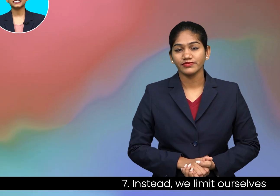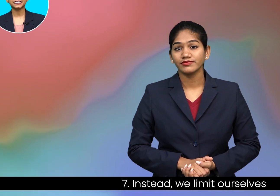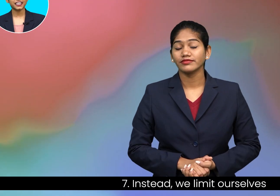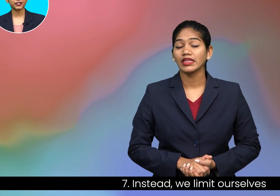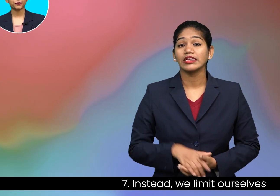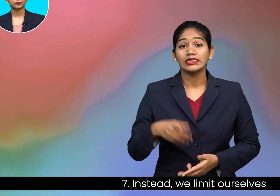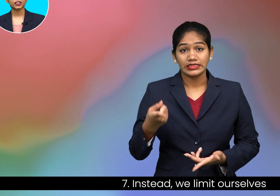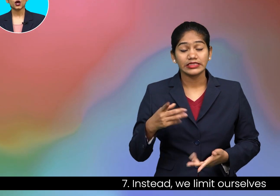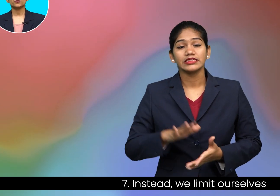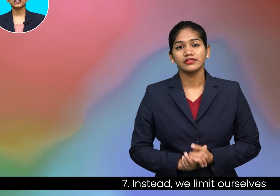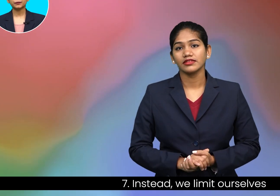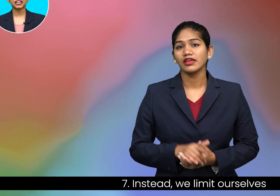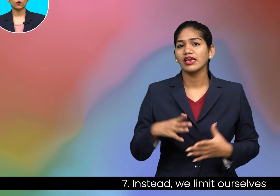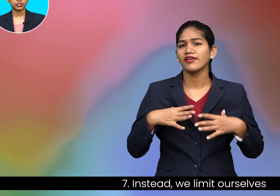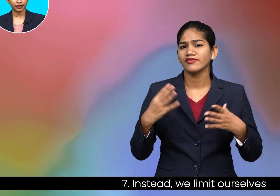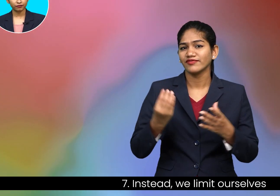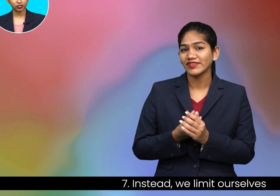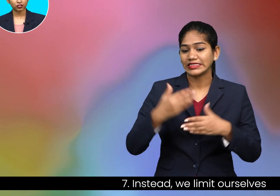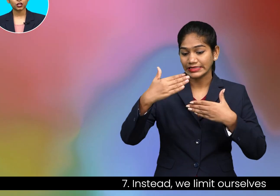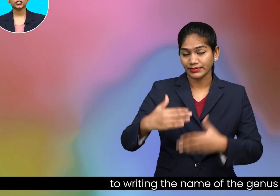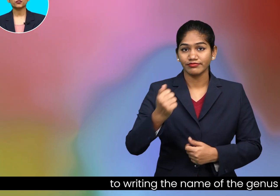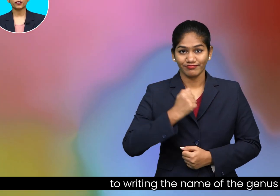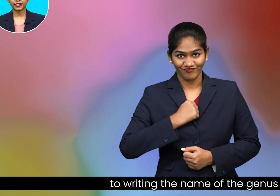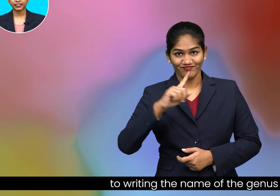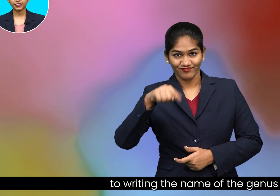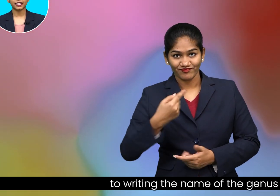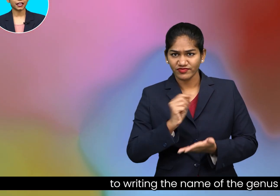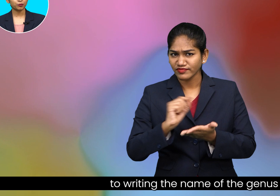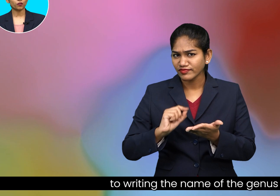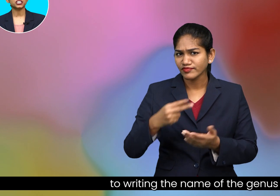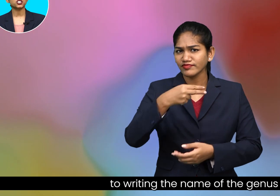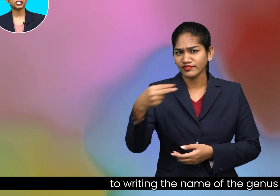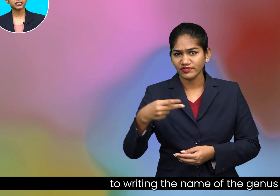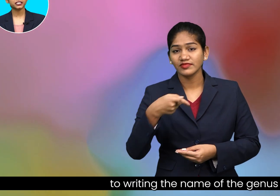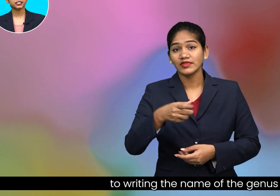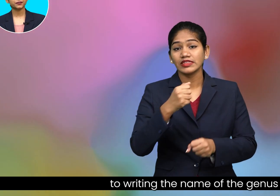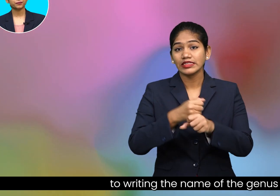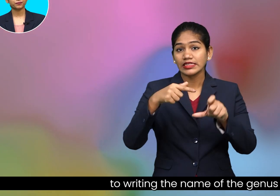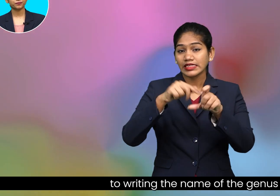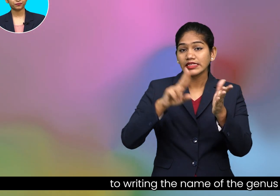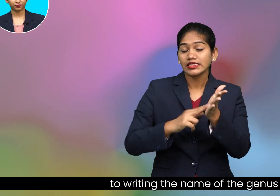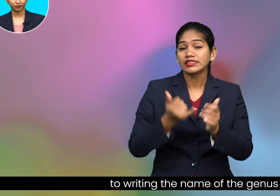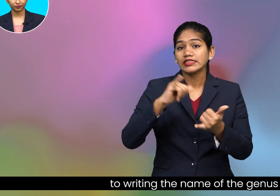Instead, we limit ourselves to writing the name of the genus